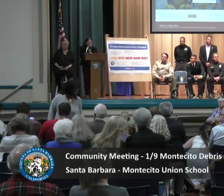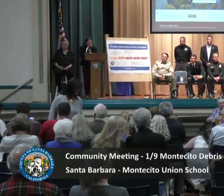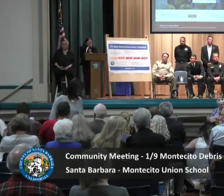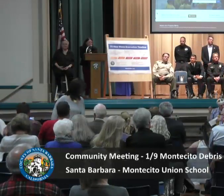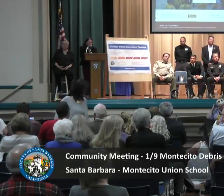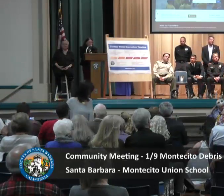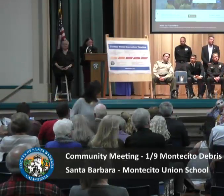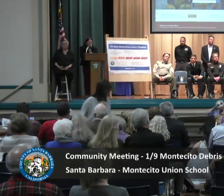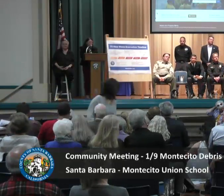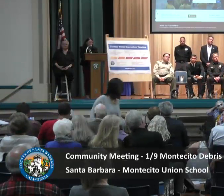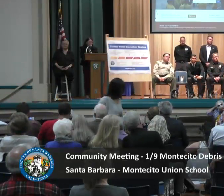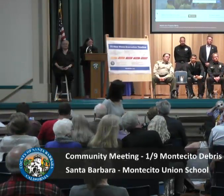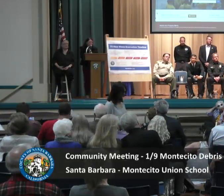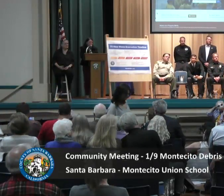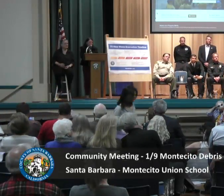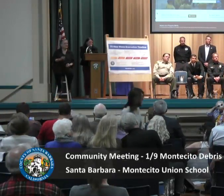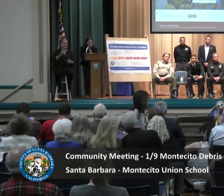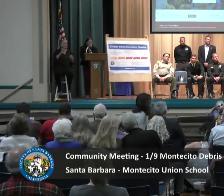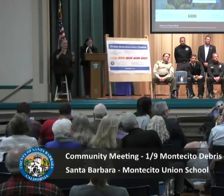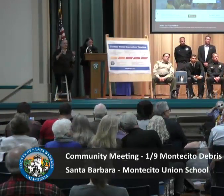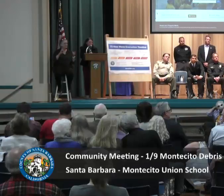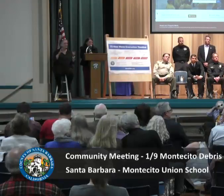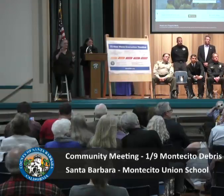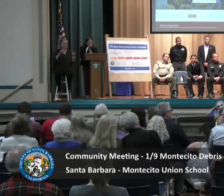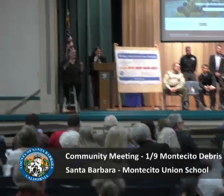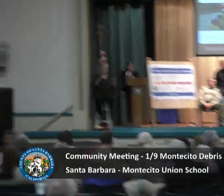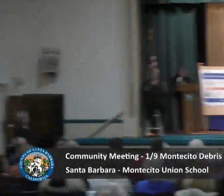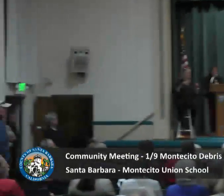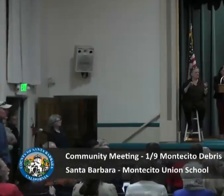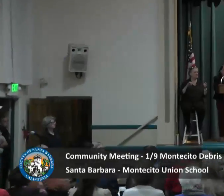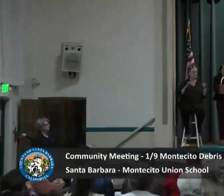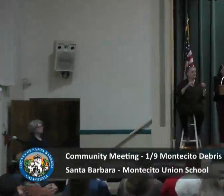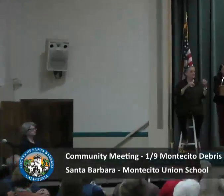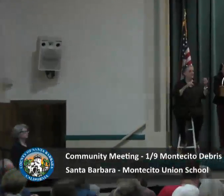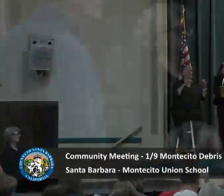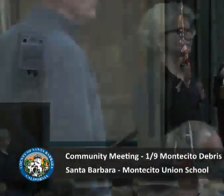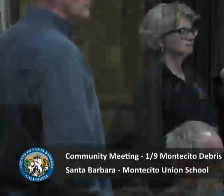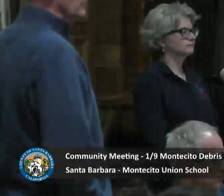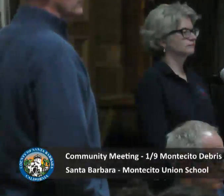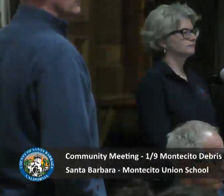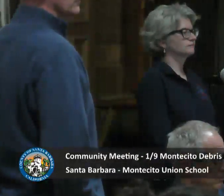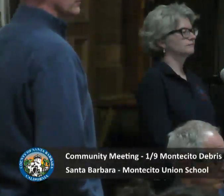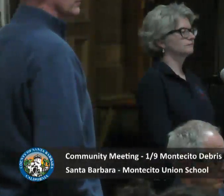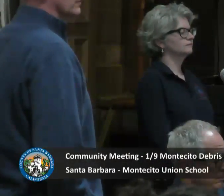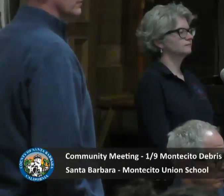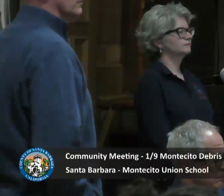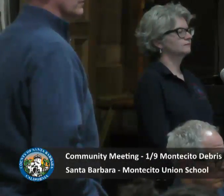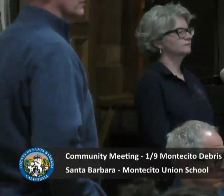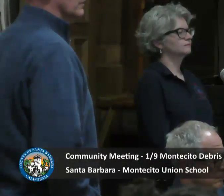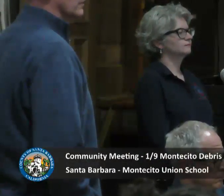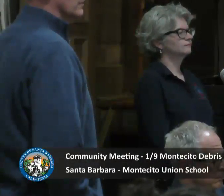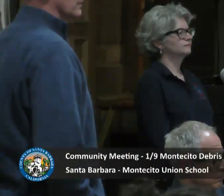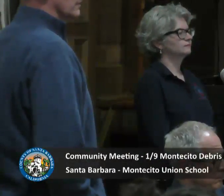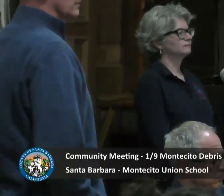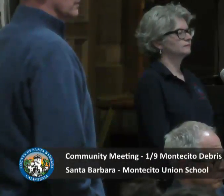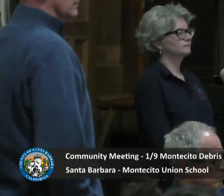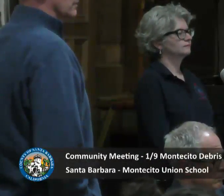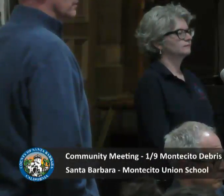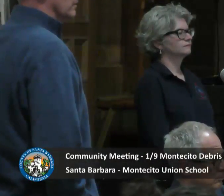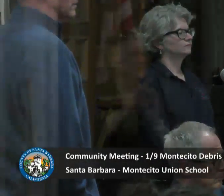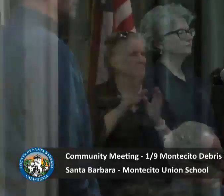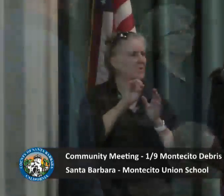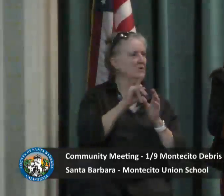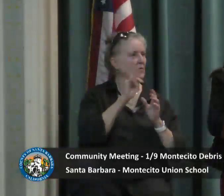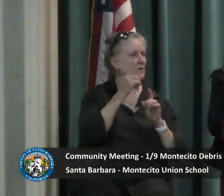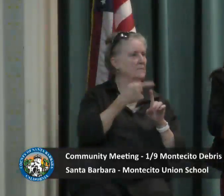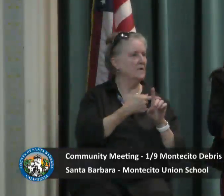Thank you. Matt Riley. It occurs to me that about 7 hours mark the 1